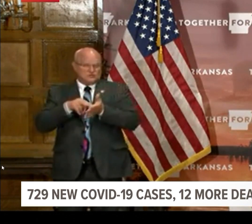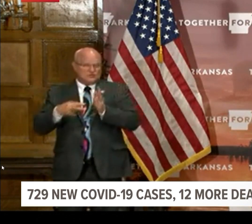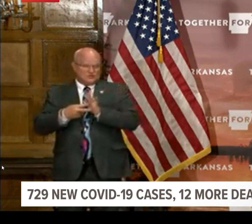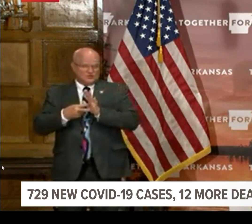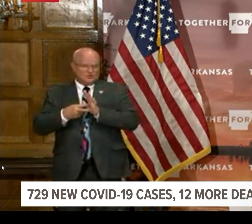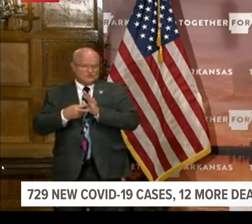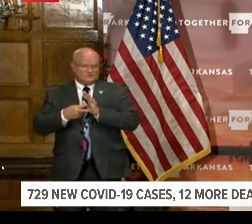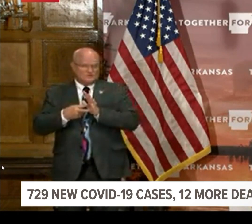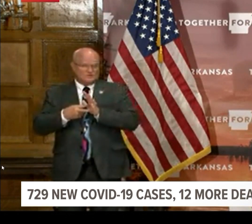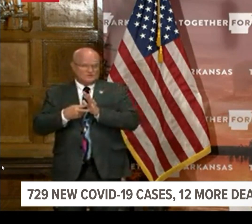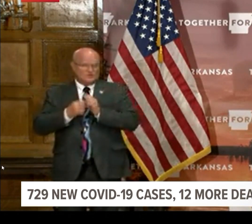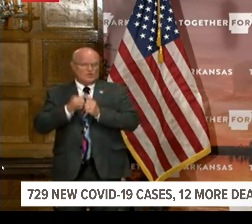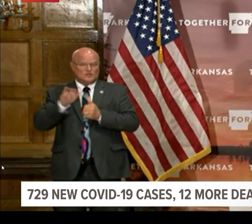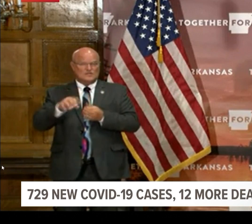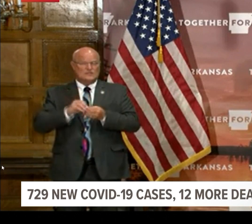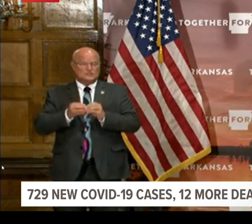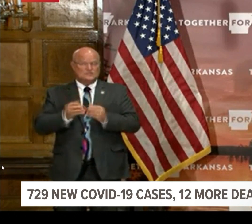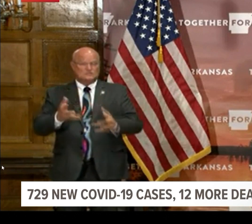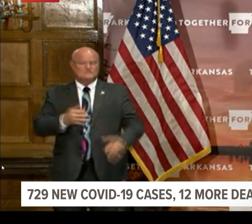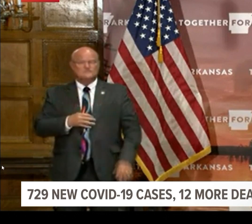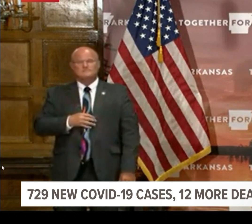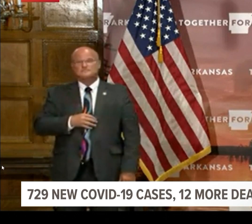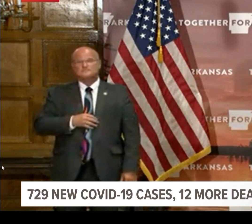you're referring to with those numbers.